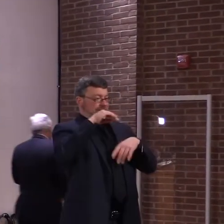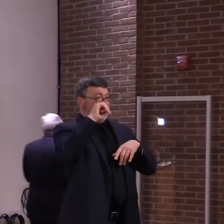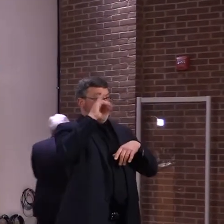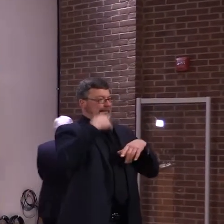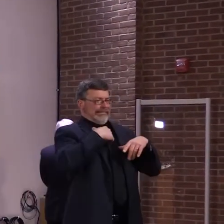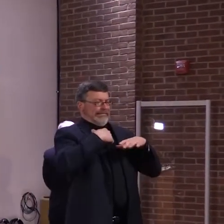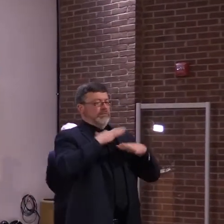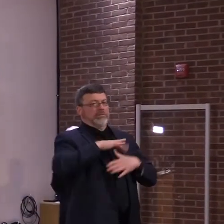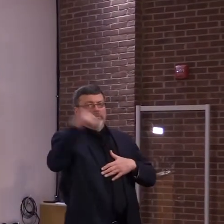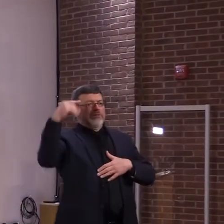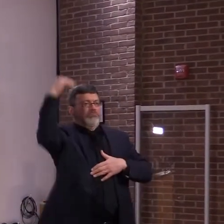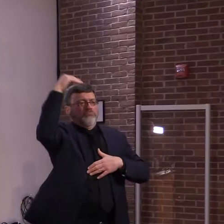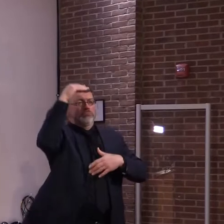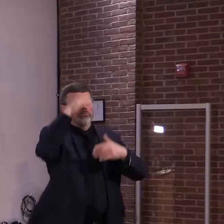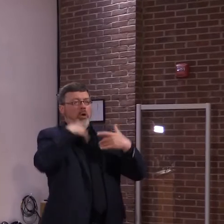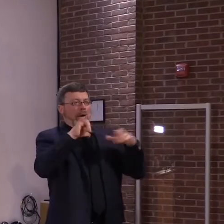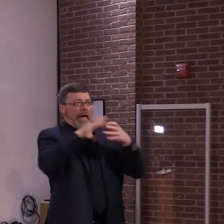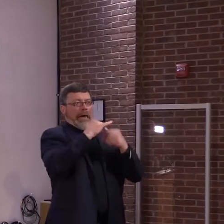Good morning, Stuart.